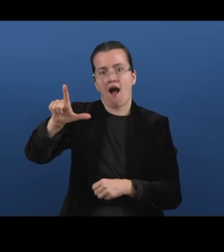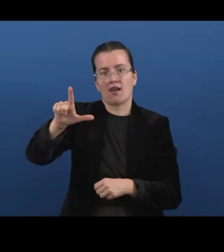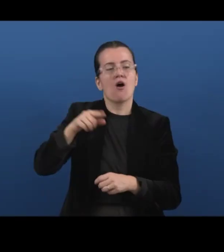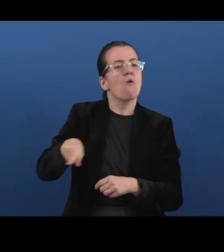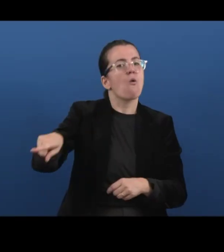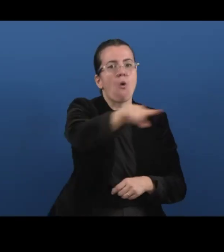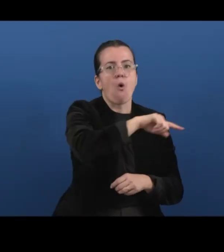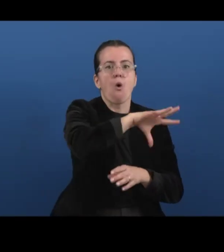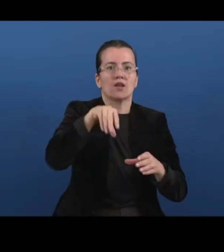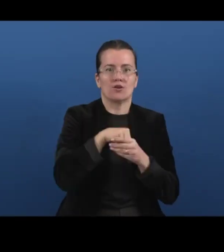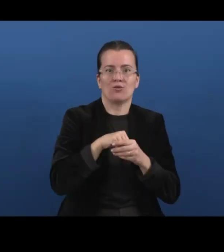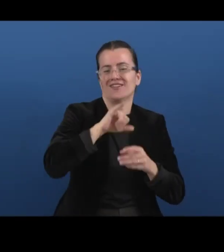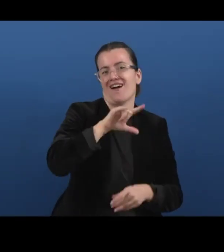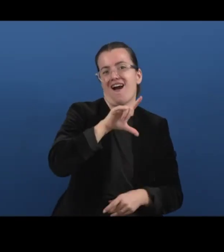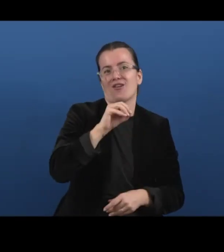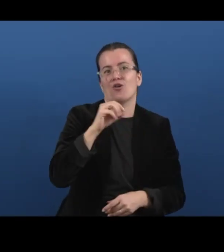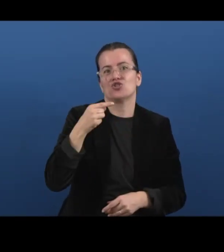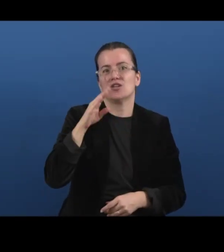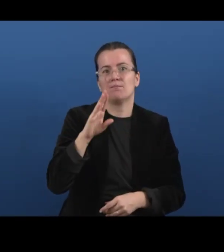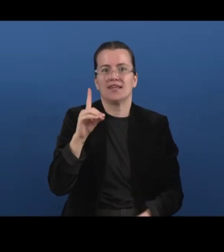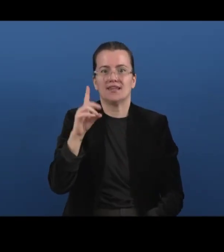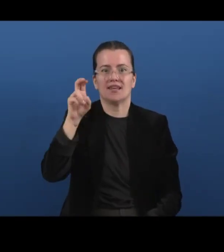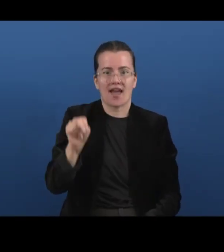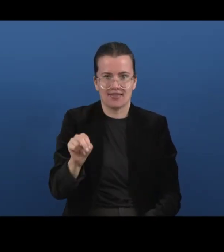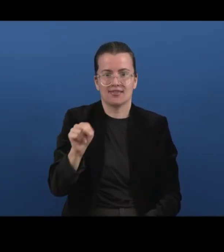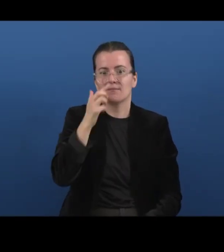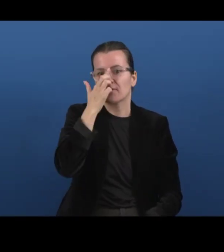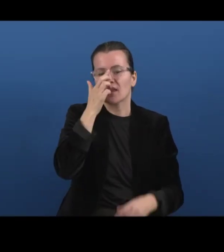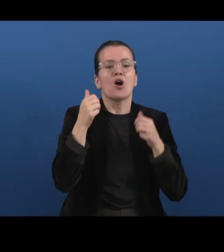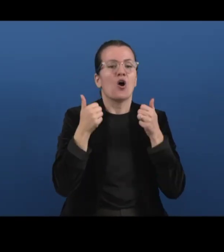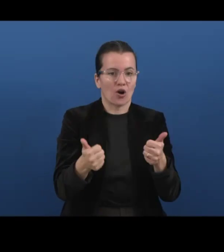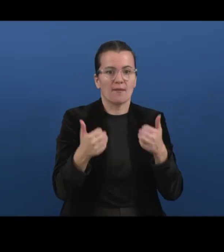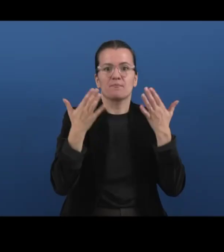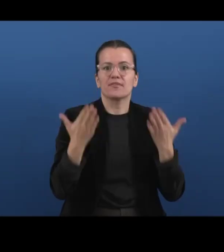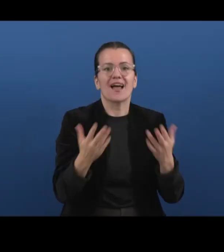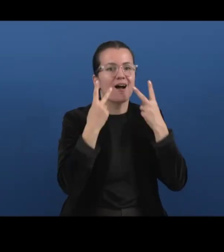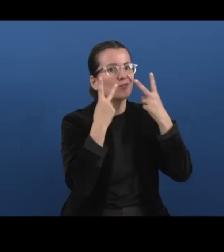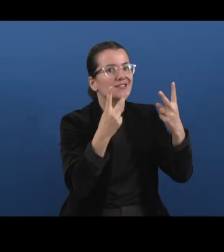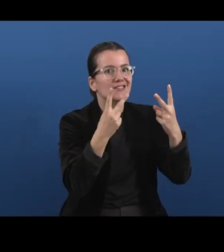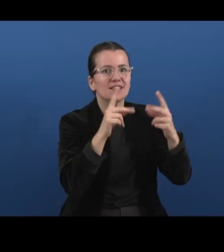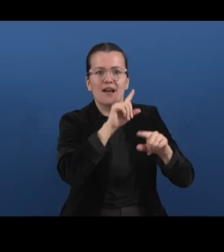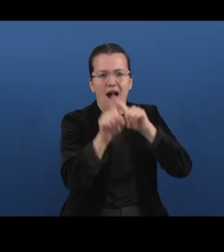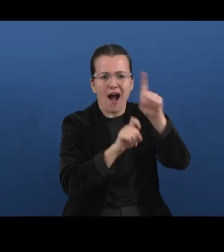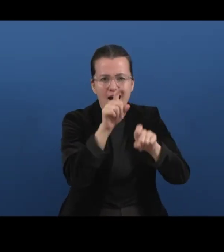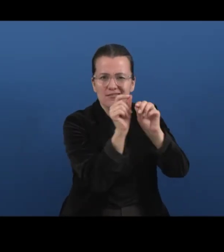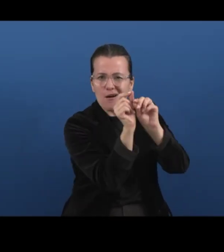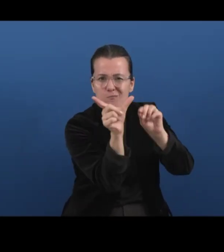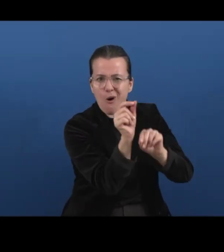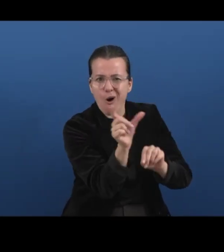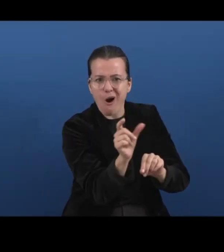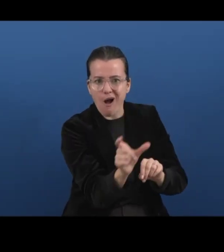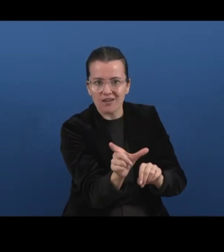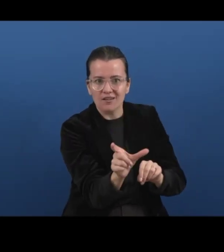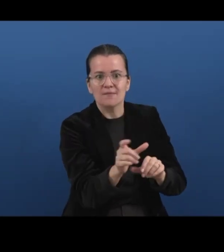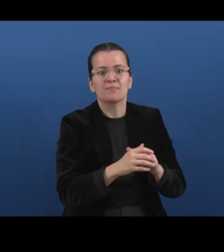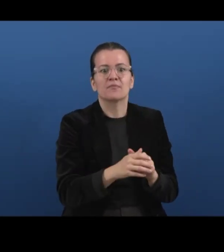who is connected right now in this webinar. So most people say none of the given options apply to me, so they